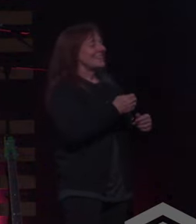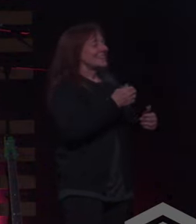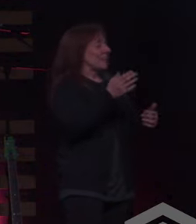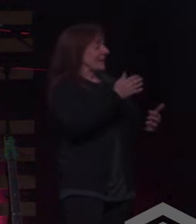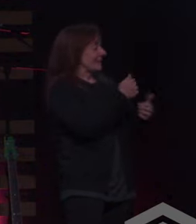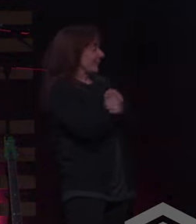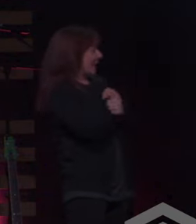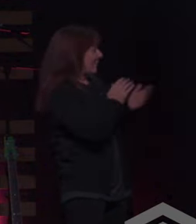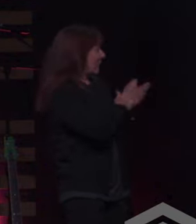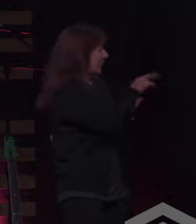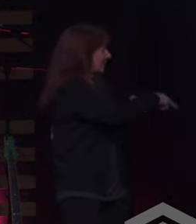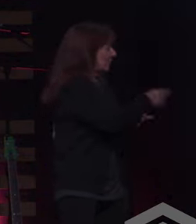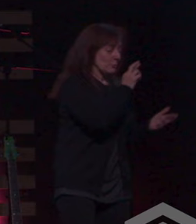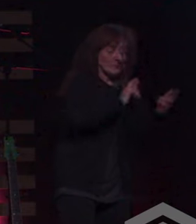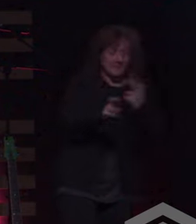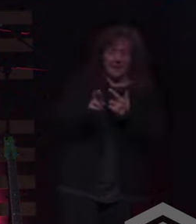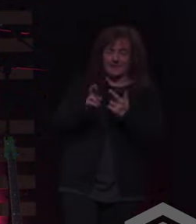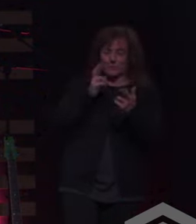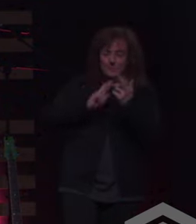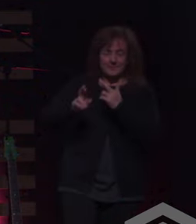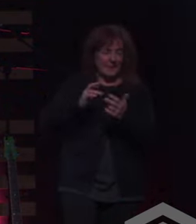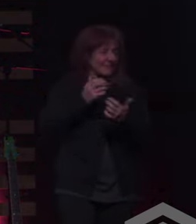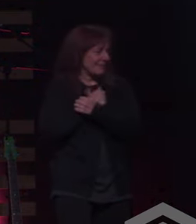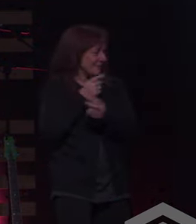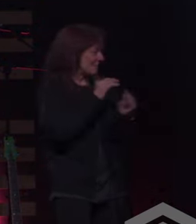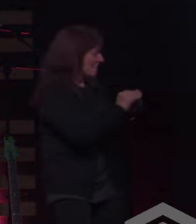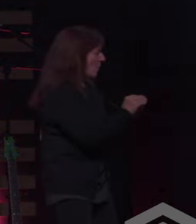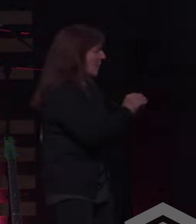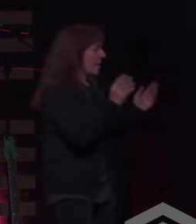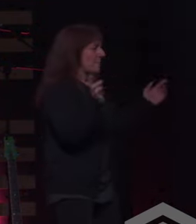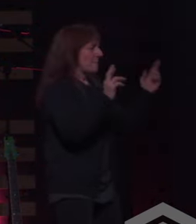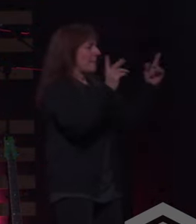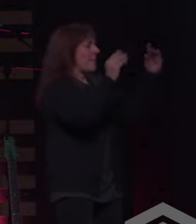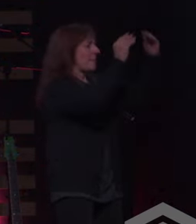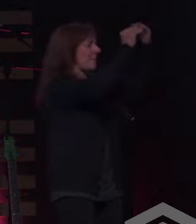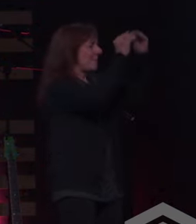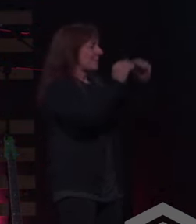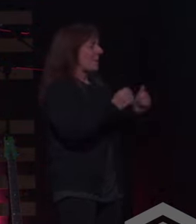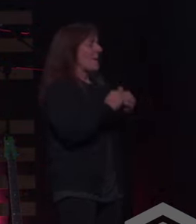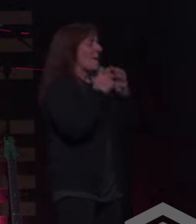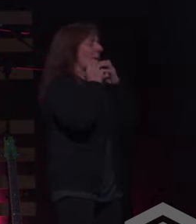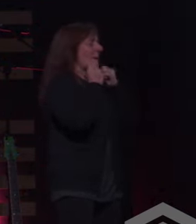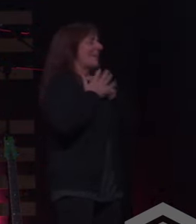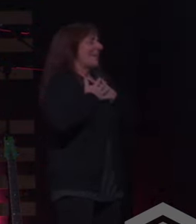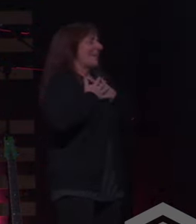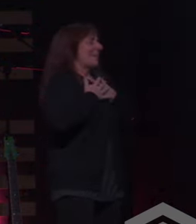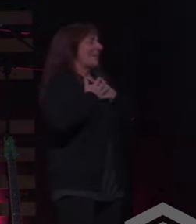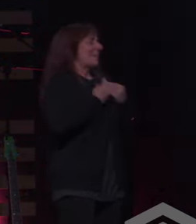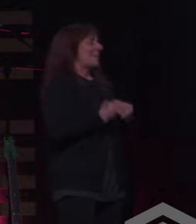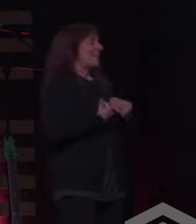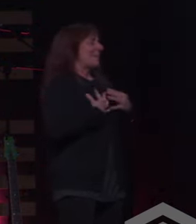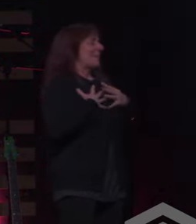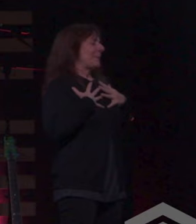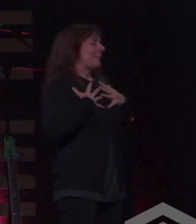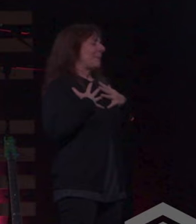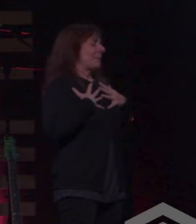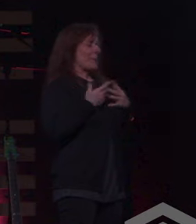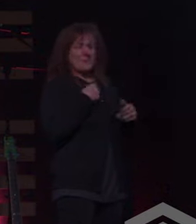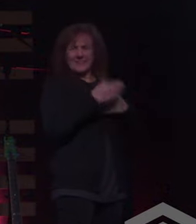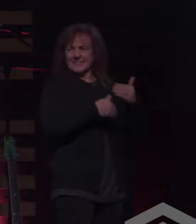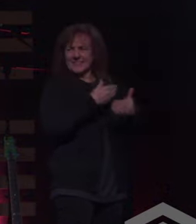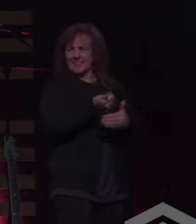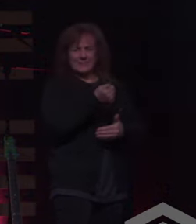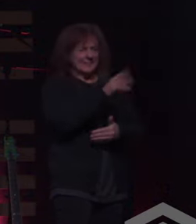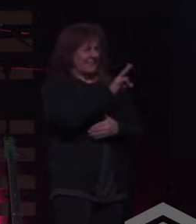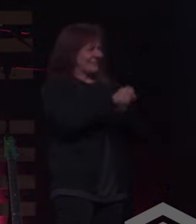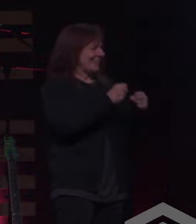her respect, and her respect motivates his love. And it is a beautiful cycle. And I'm telling you right now, we've been on the cycle for